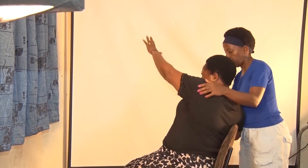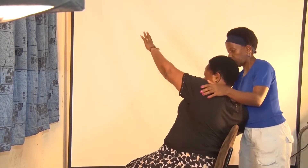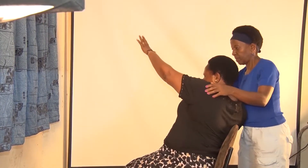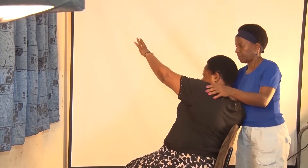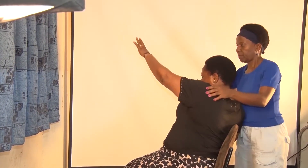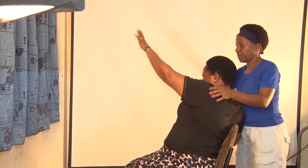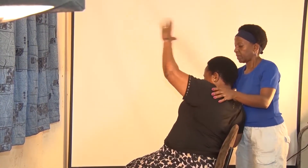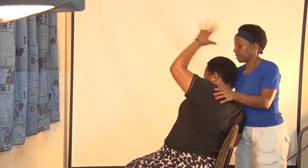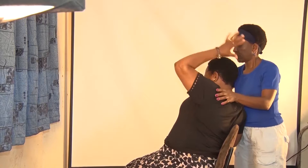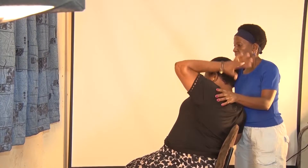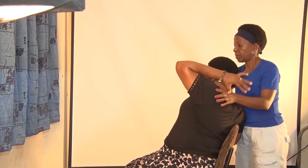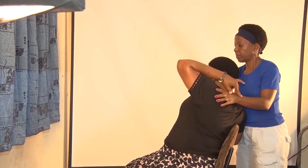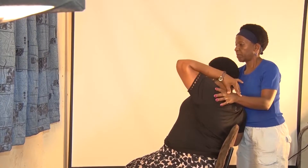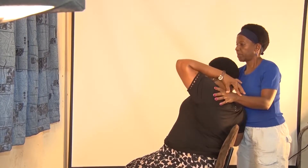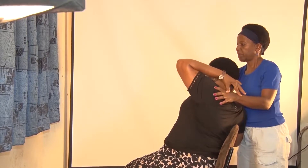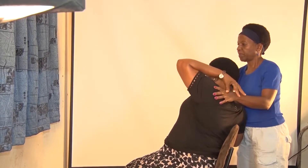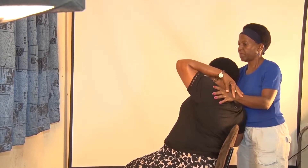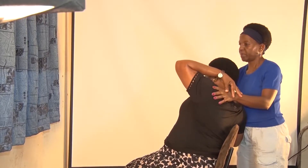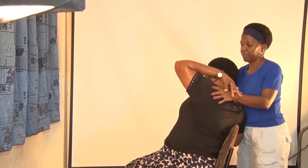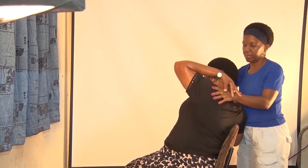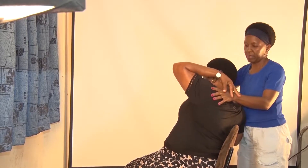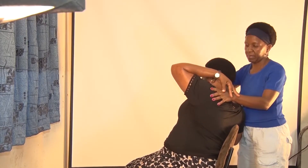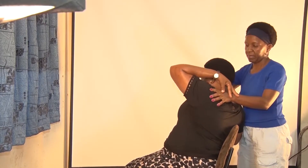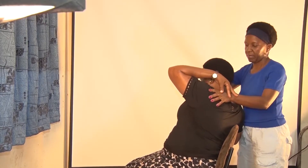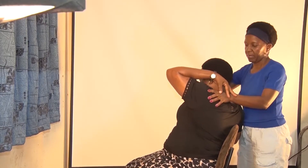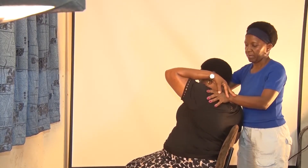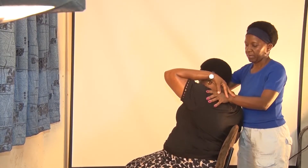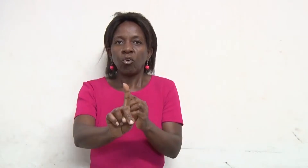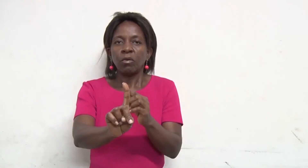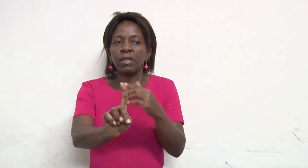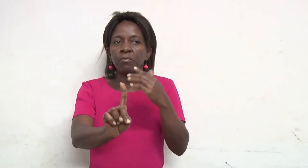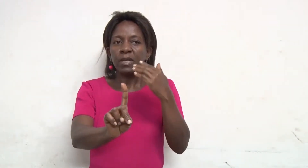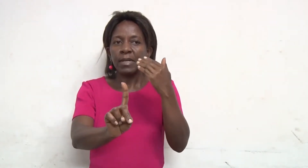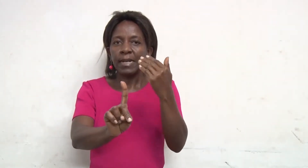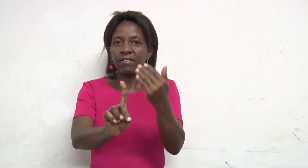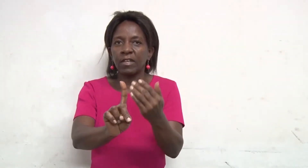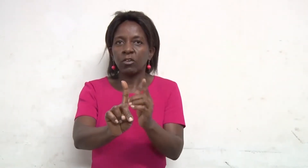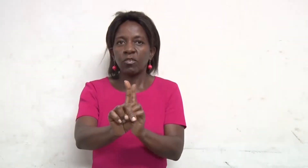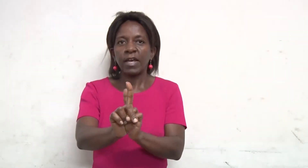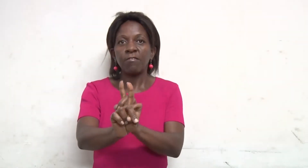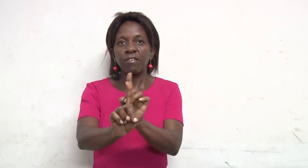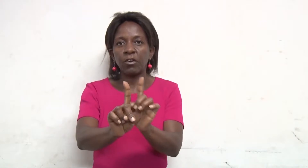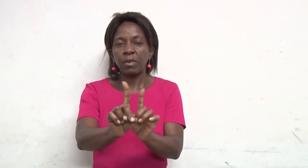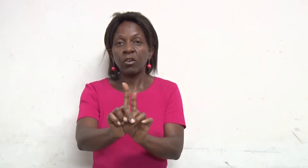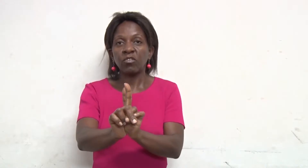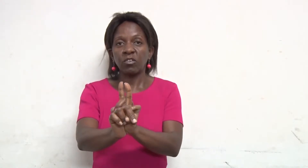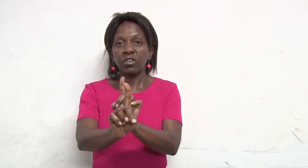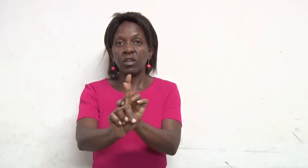It scares them. They don't know, they've been listening to their environment, concentrating